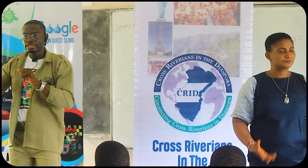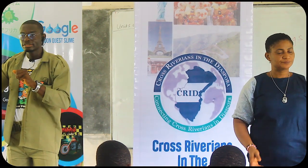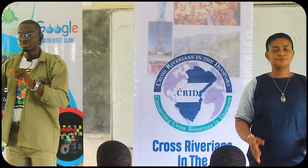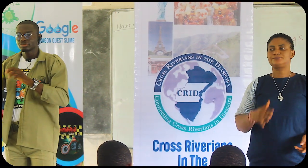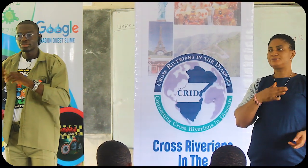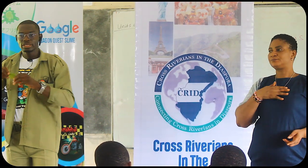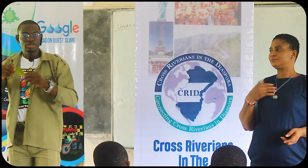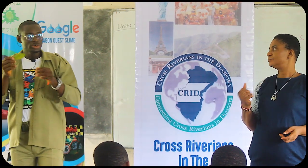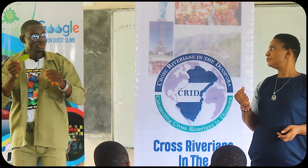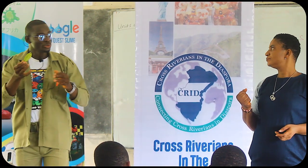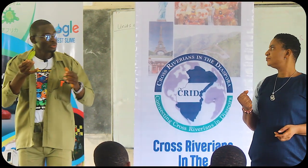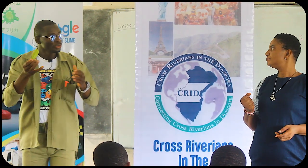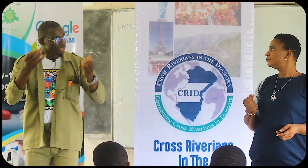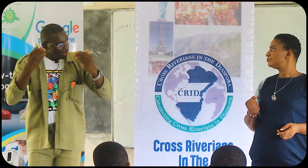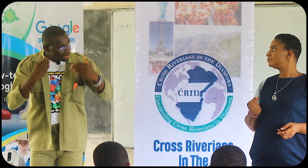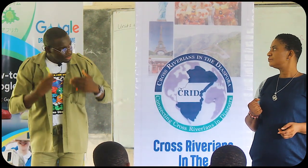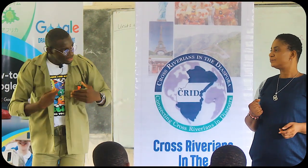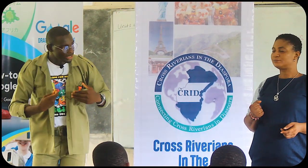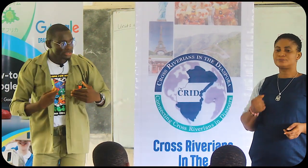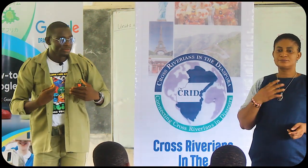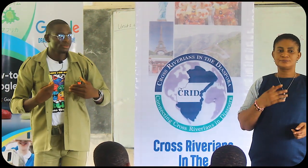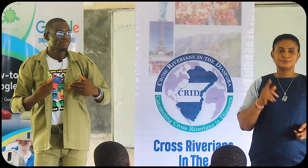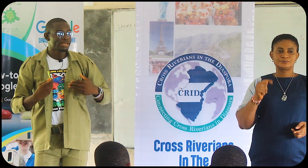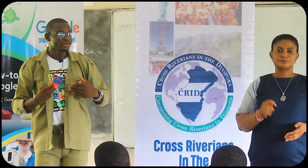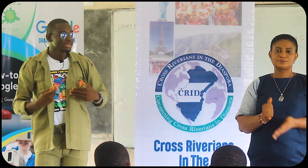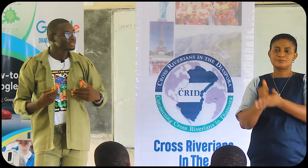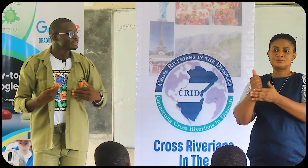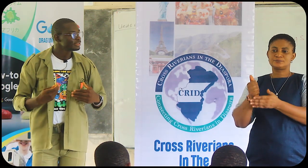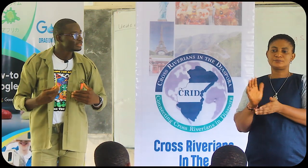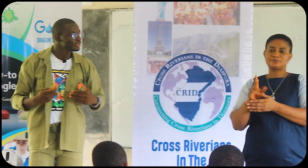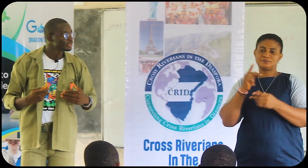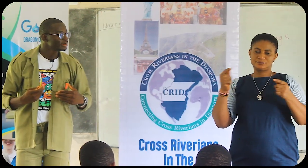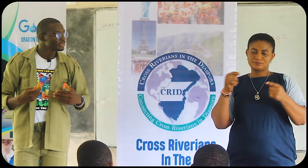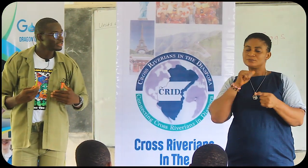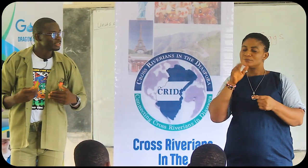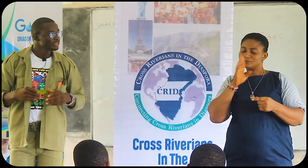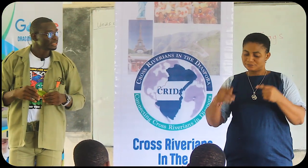And then, in a bid to treat themselves of malaria,